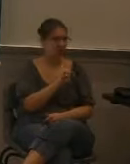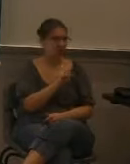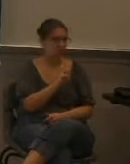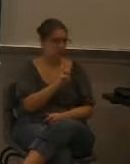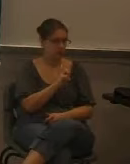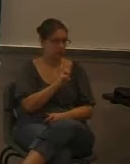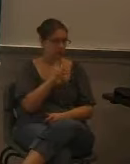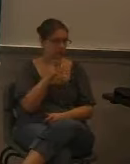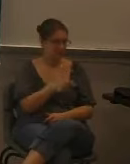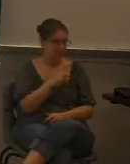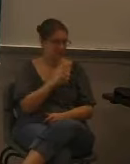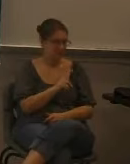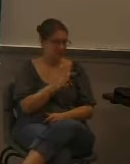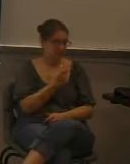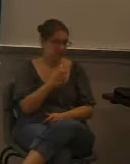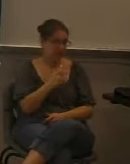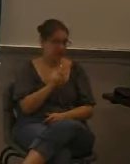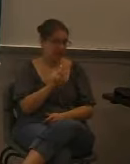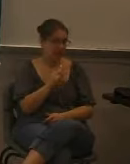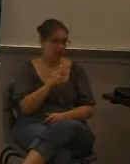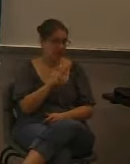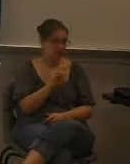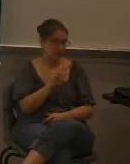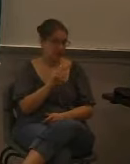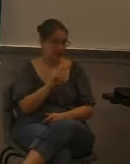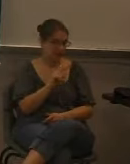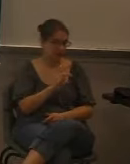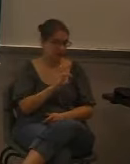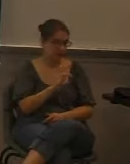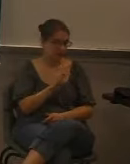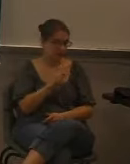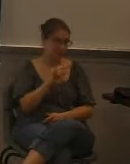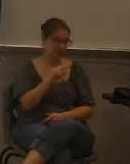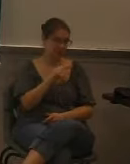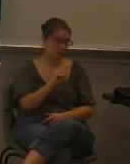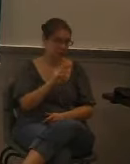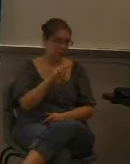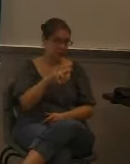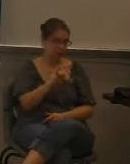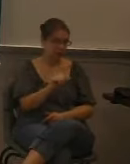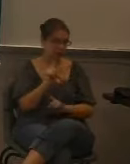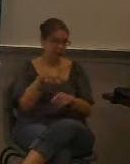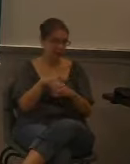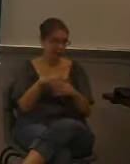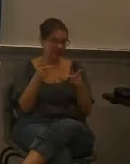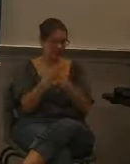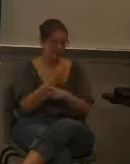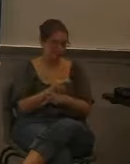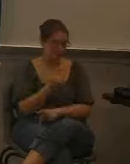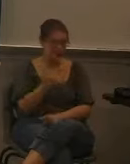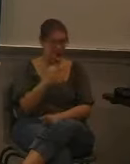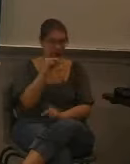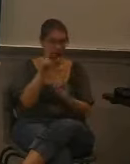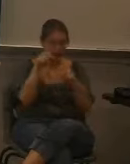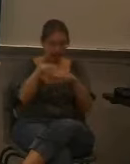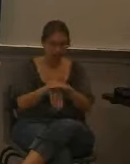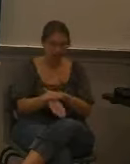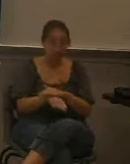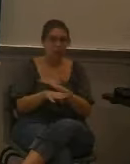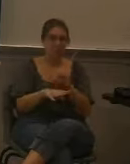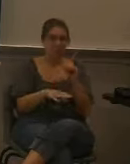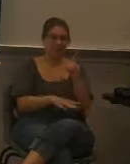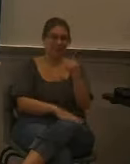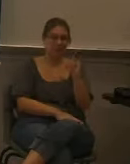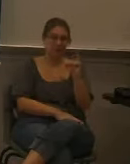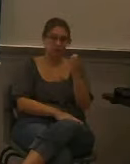it's a heterocystis cyanobacteria. So I went and calculated all the things. I measured all the nitrogen coming in, the discharge coming